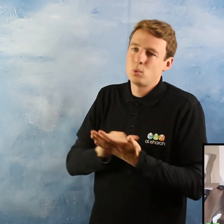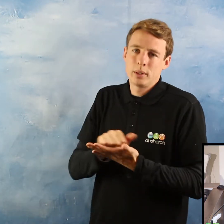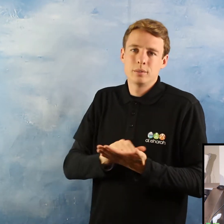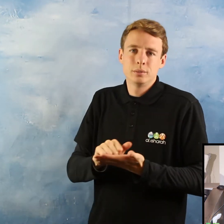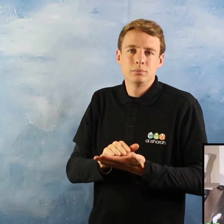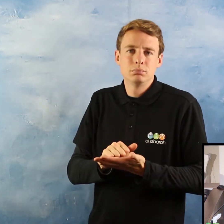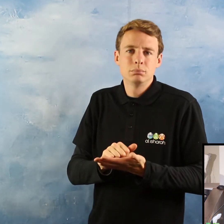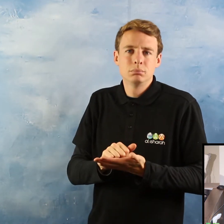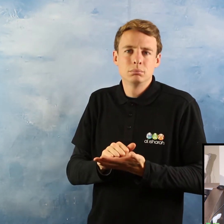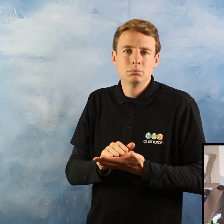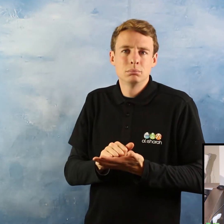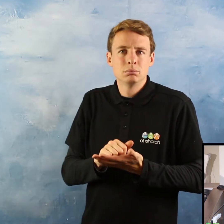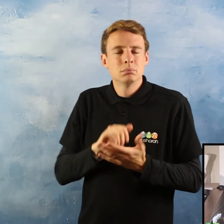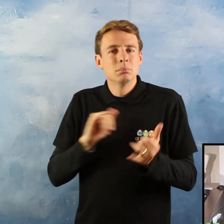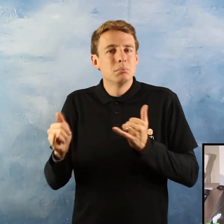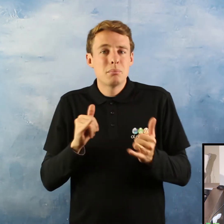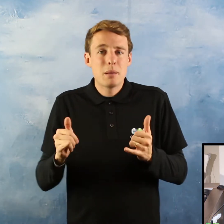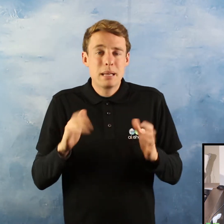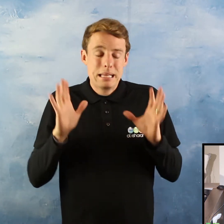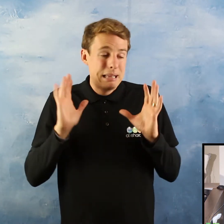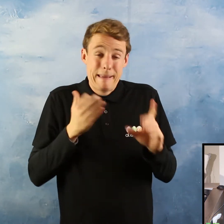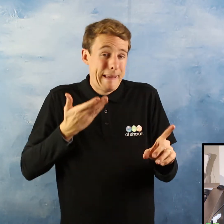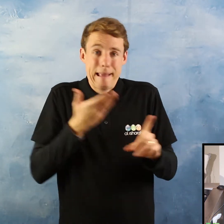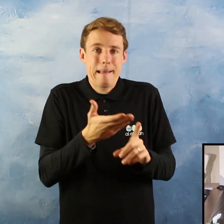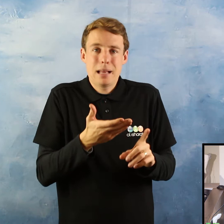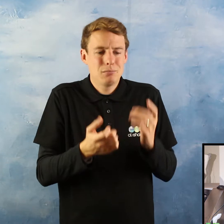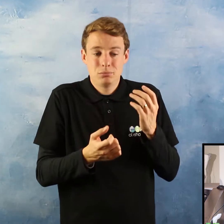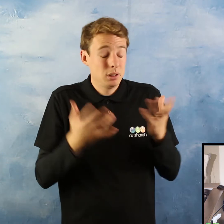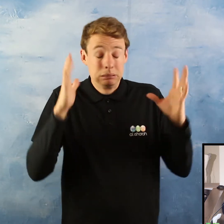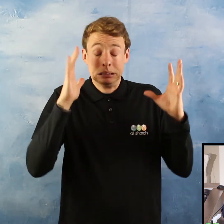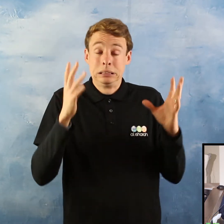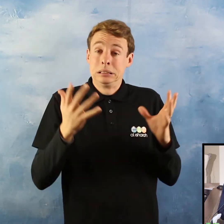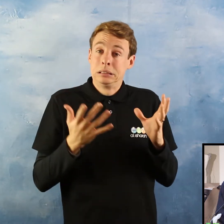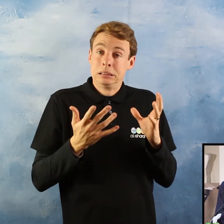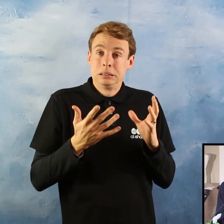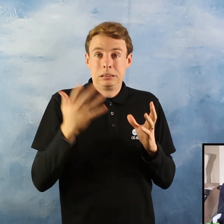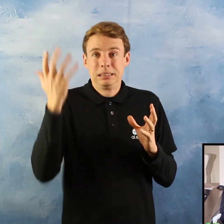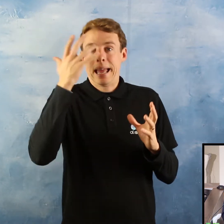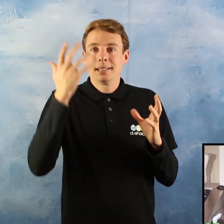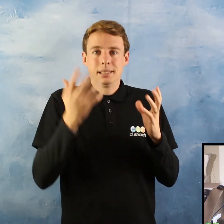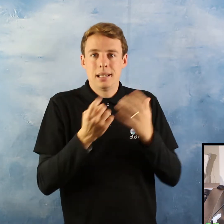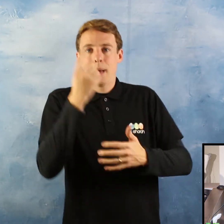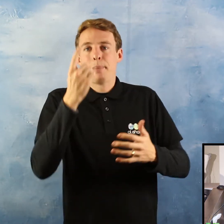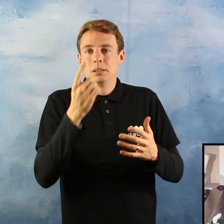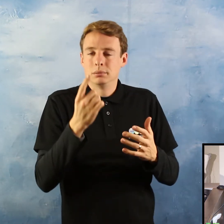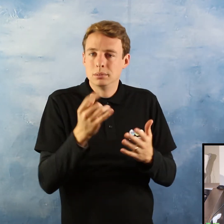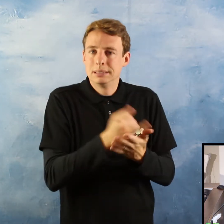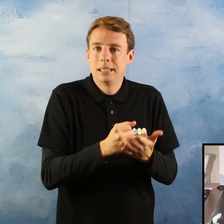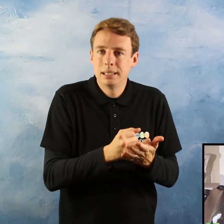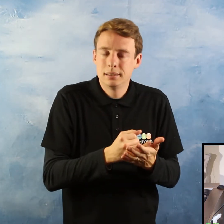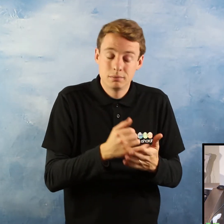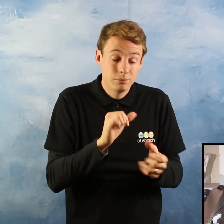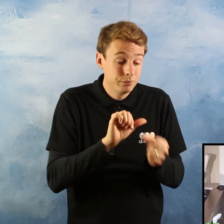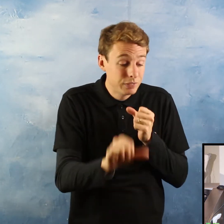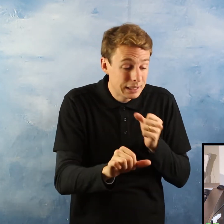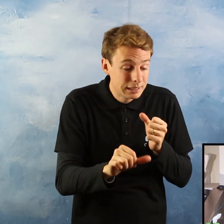occasion comes, sometimes we unintentionally or compelled to do something. We do,